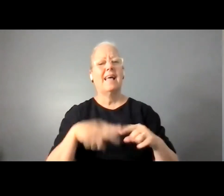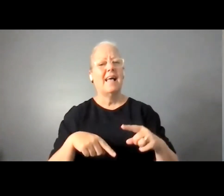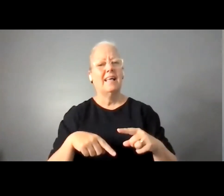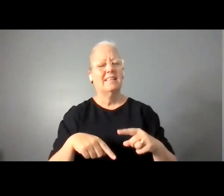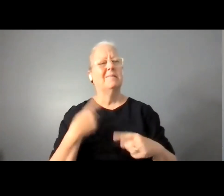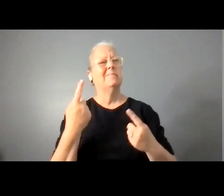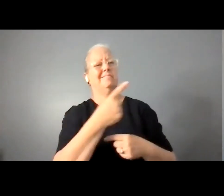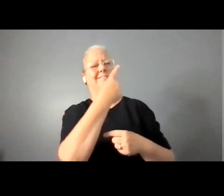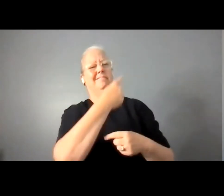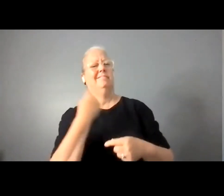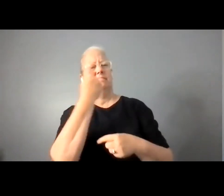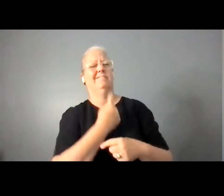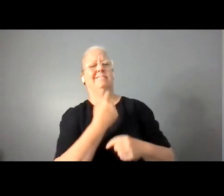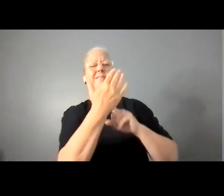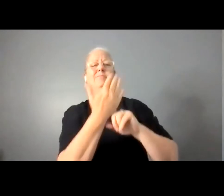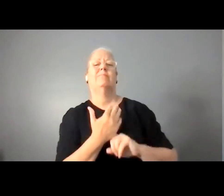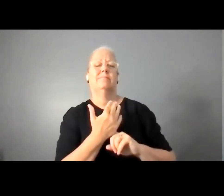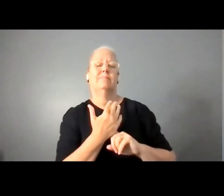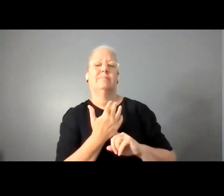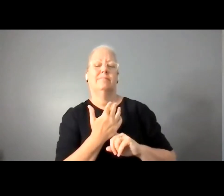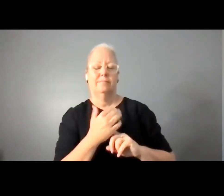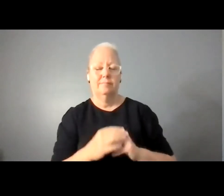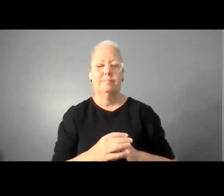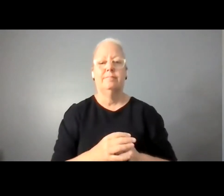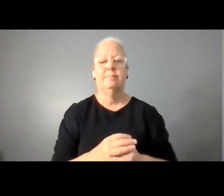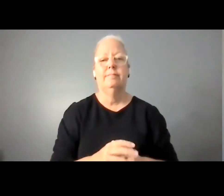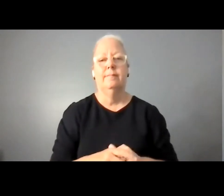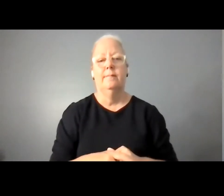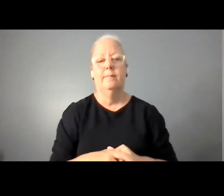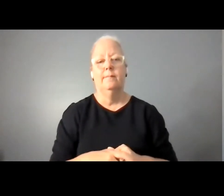Also, lack of